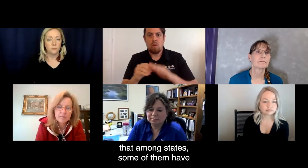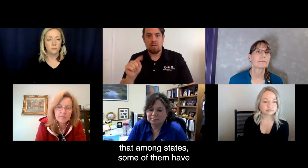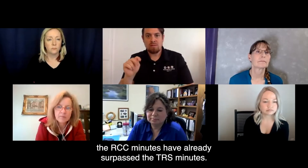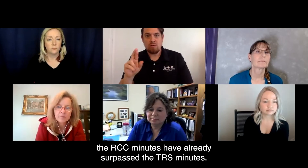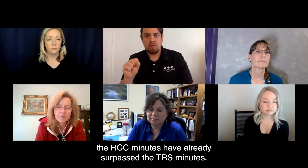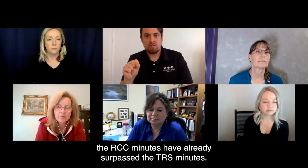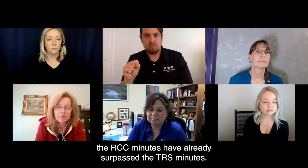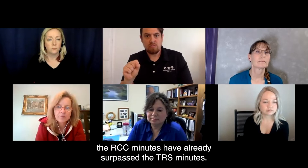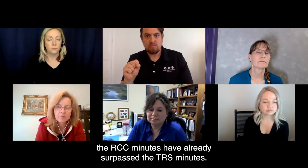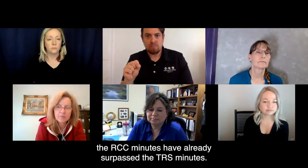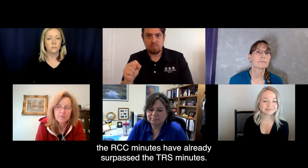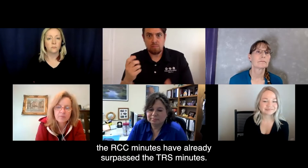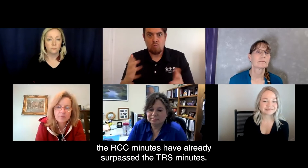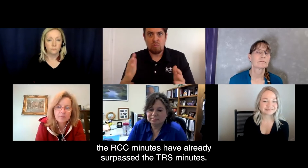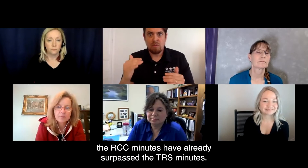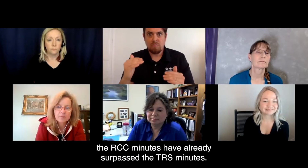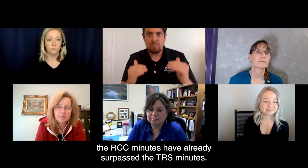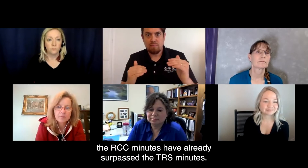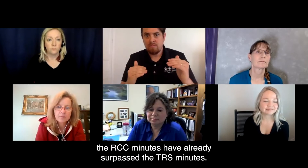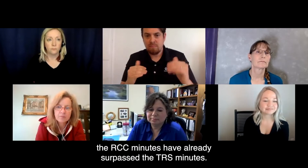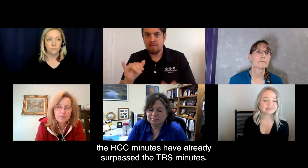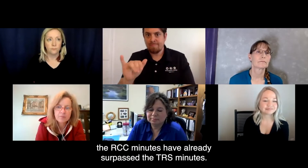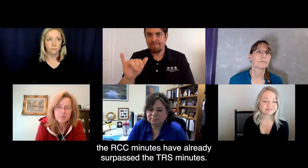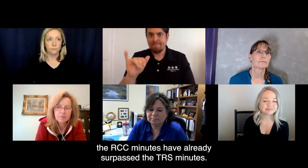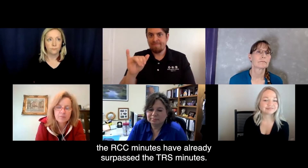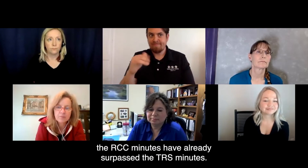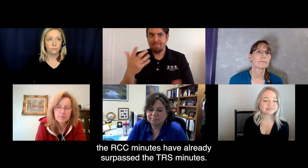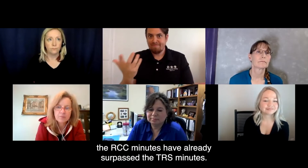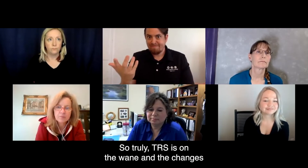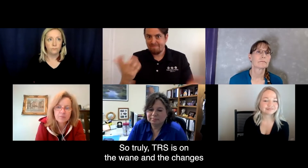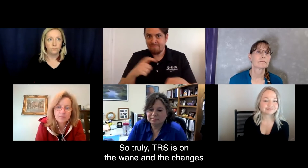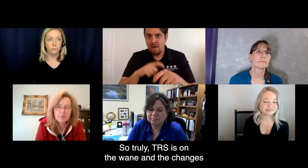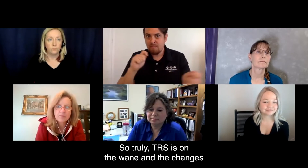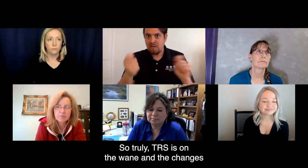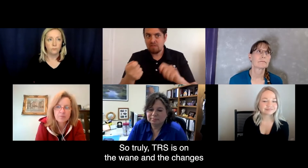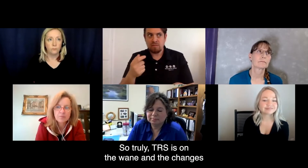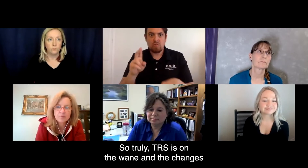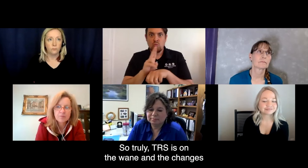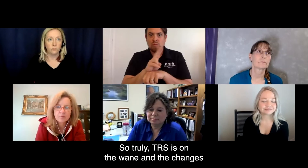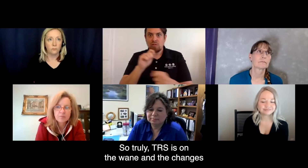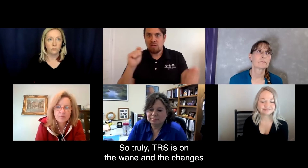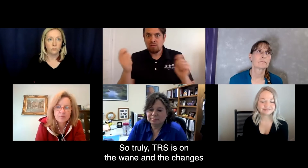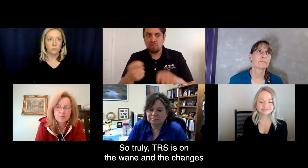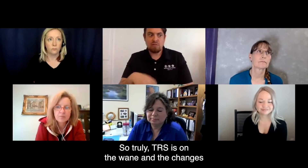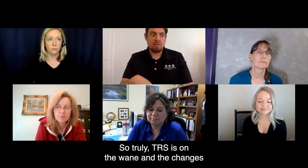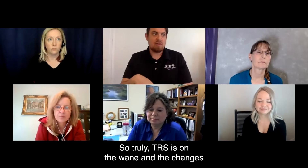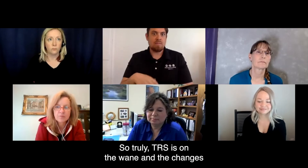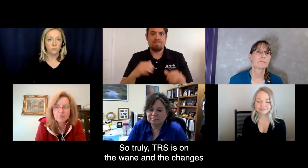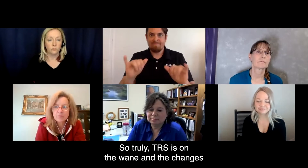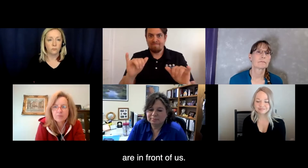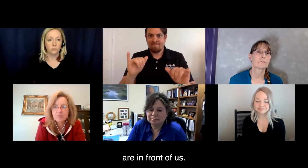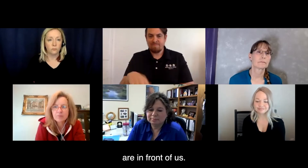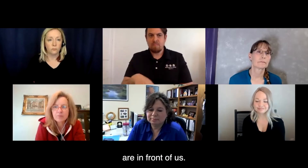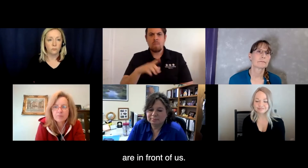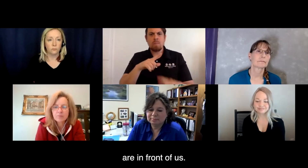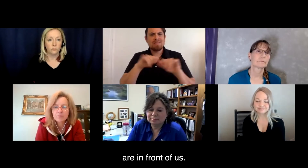have, the RCC minutes have already surpassed the TRS minutes. So truly, TRS is on the wane, and the